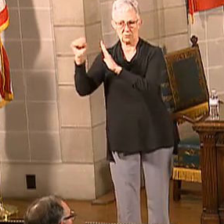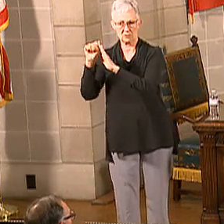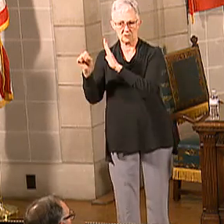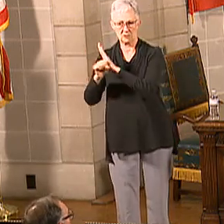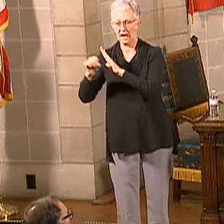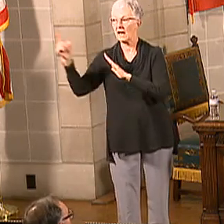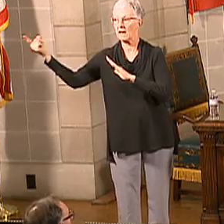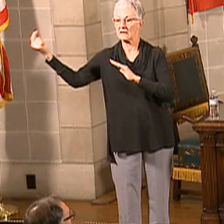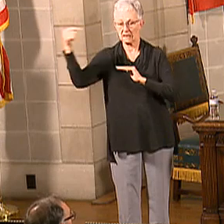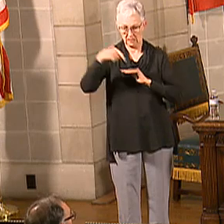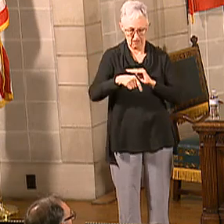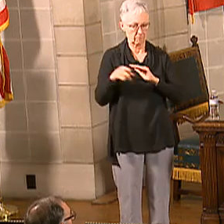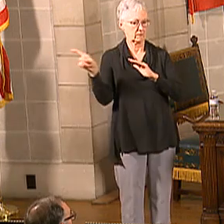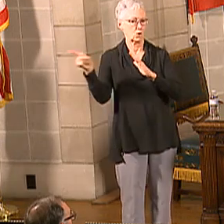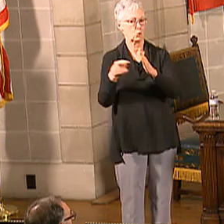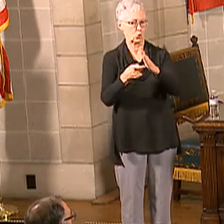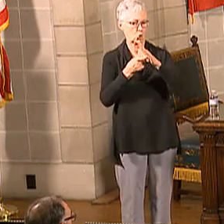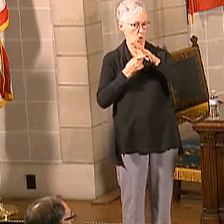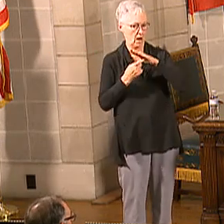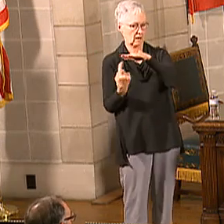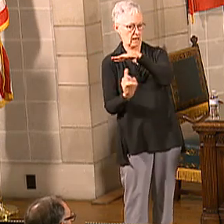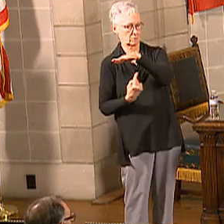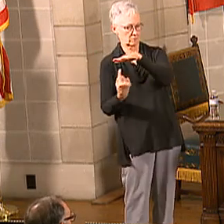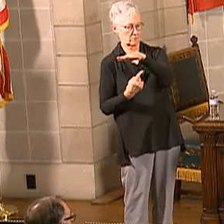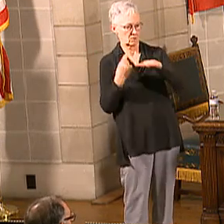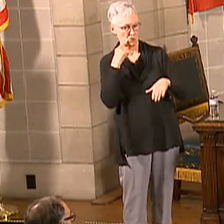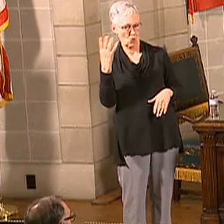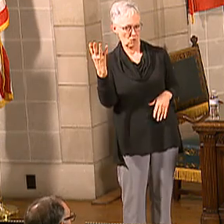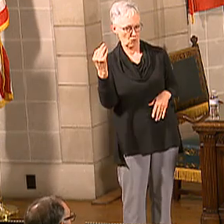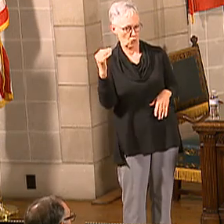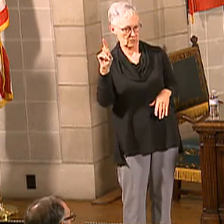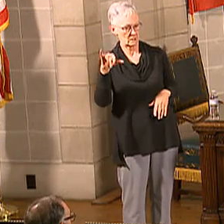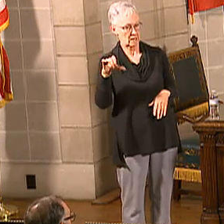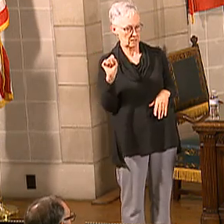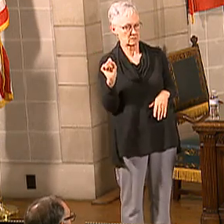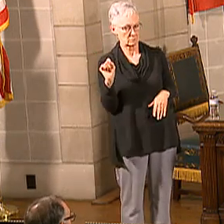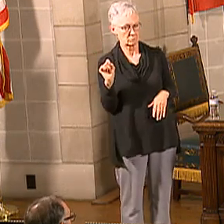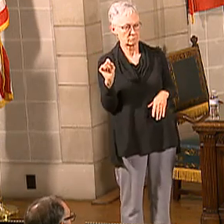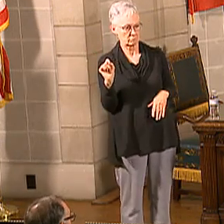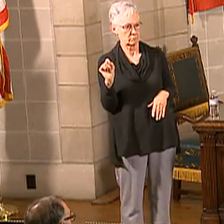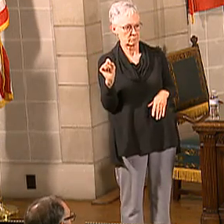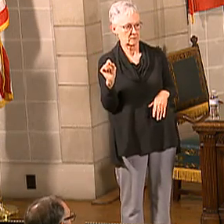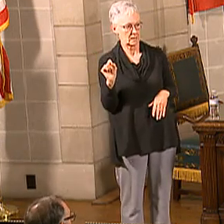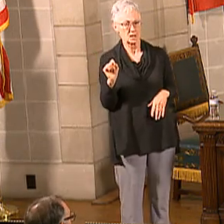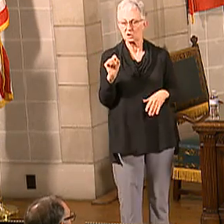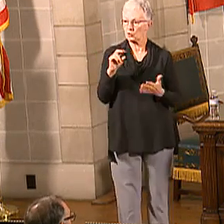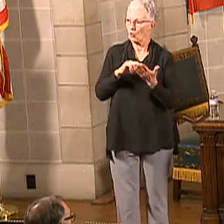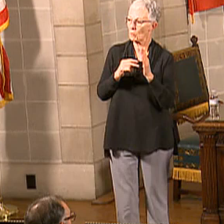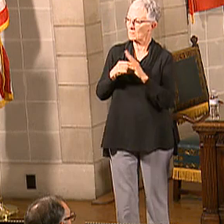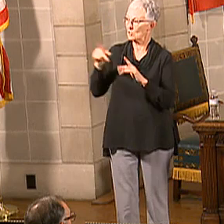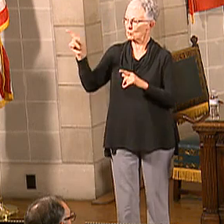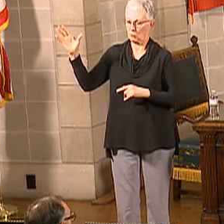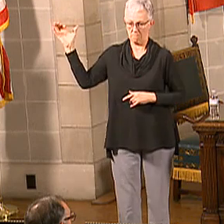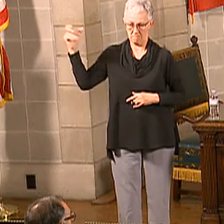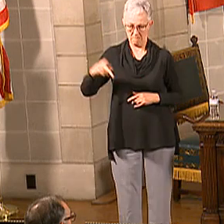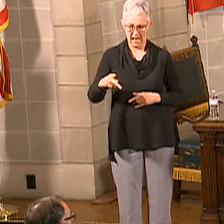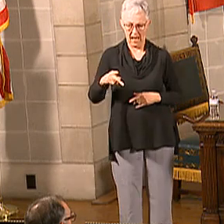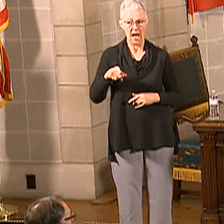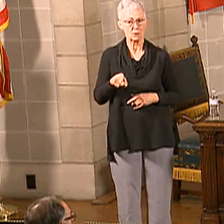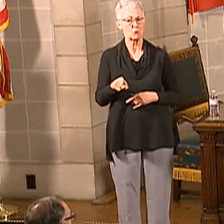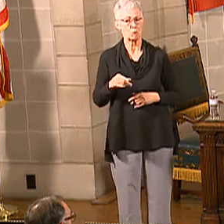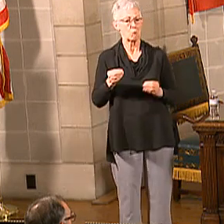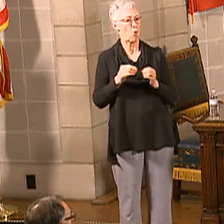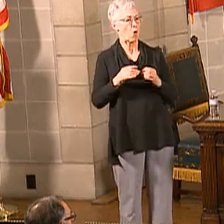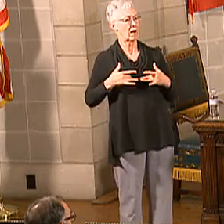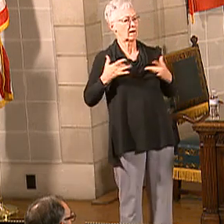If you're coming back here as a snowbird, you are probably coming back and you're going to be socializing. You're not here to work. If you're coming